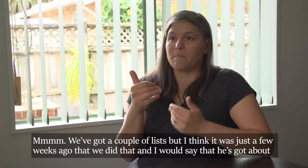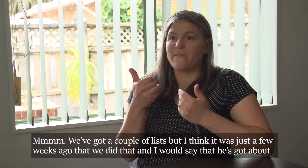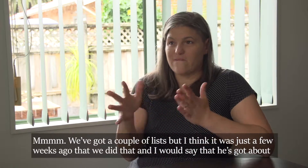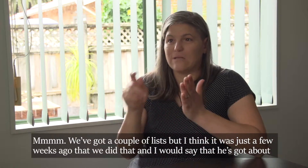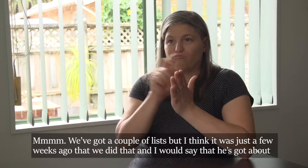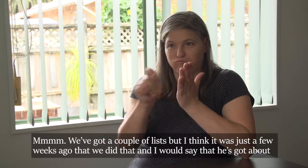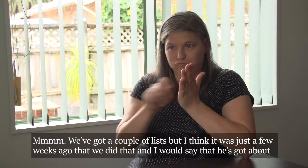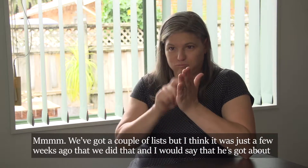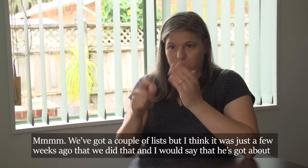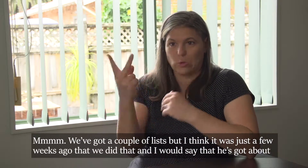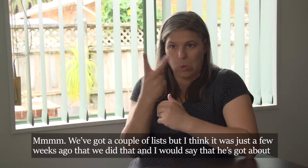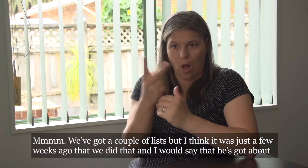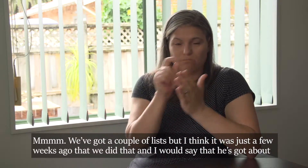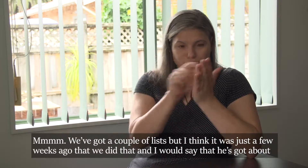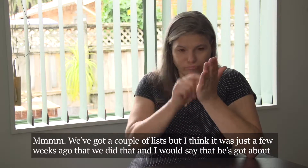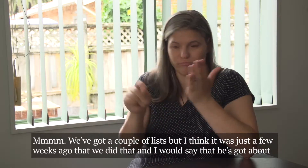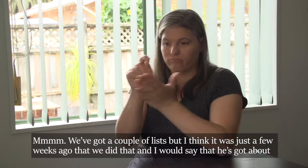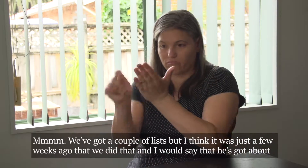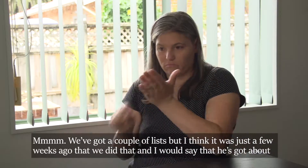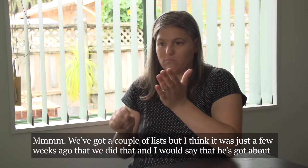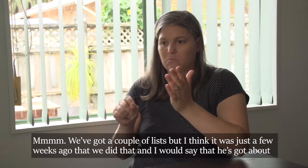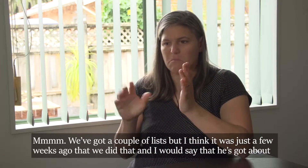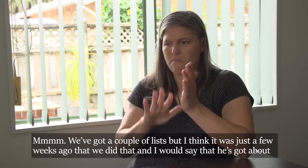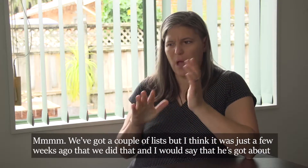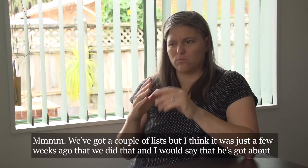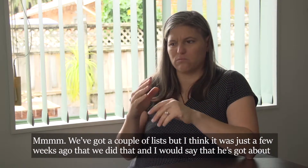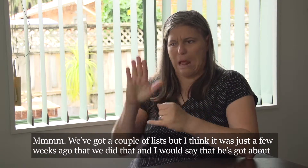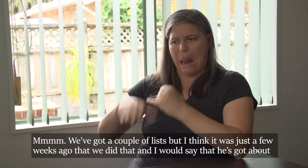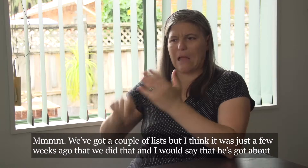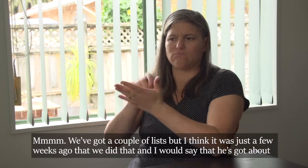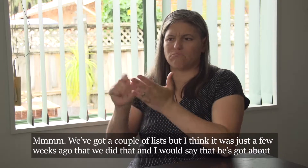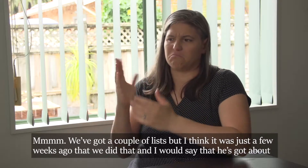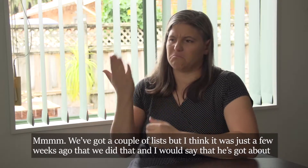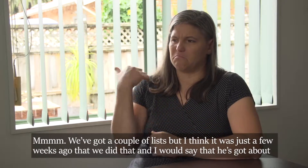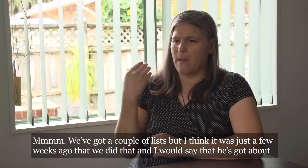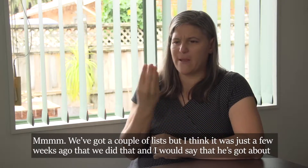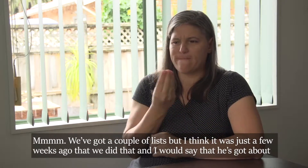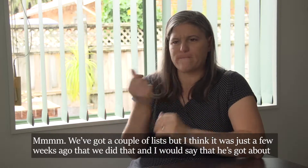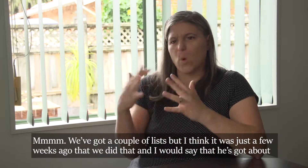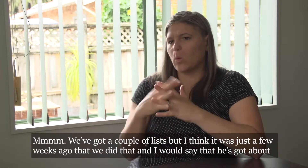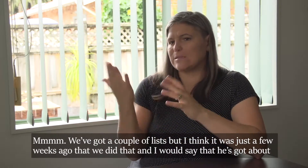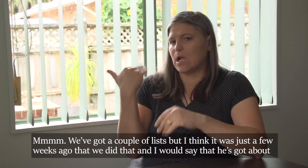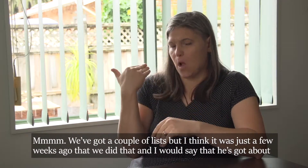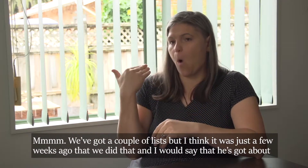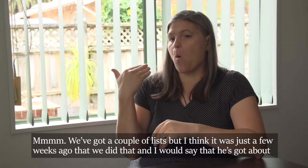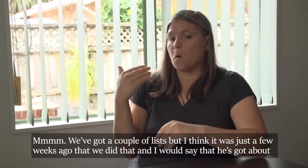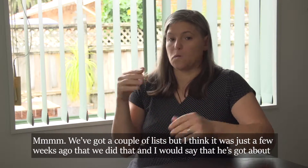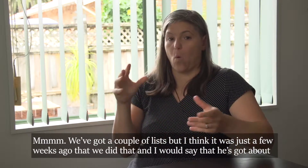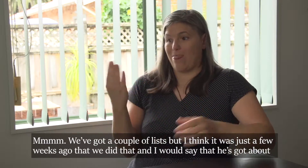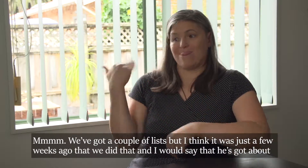We've got a couple of lists, but I think it was just a few weeks ago that we did that. And I would say that